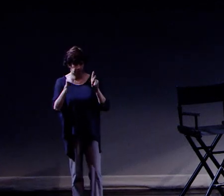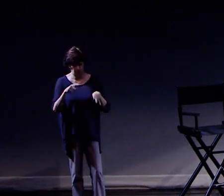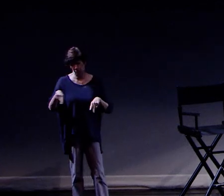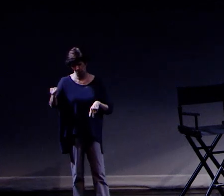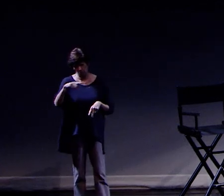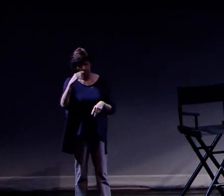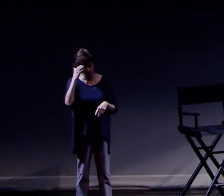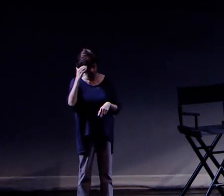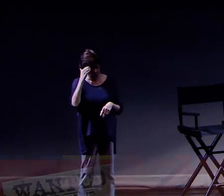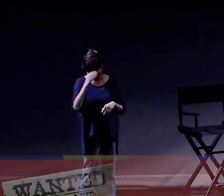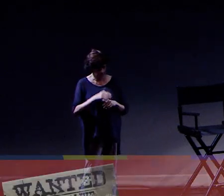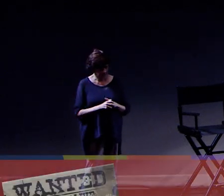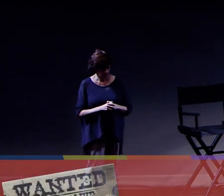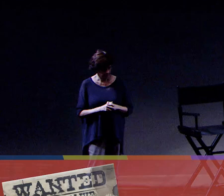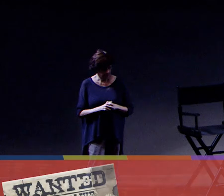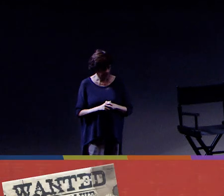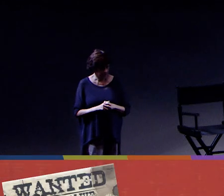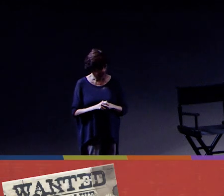know,